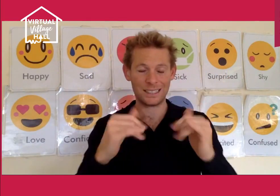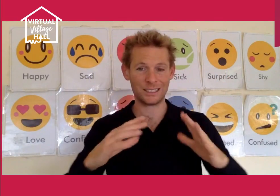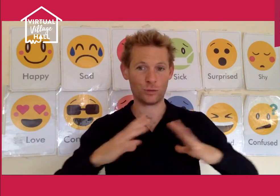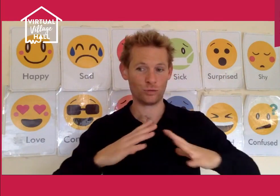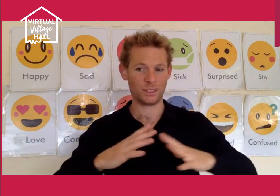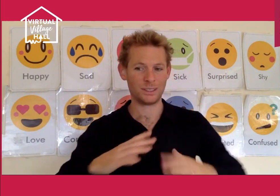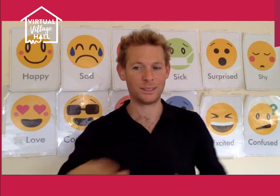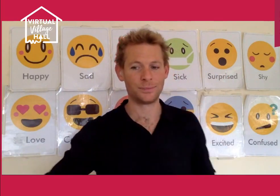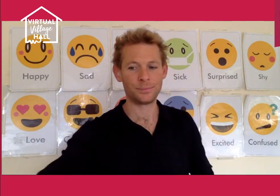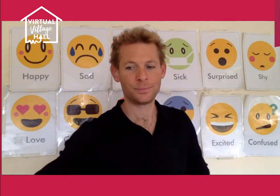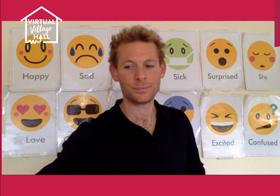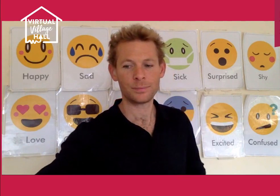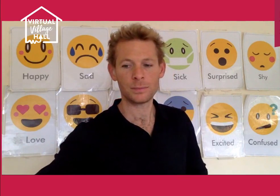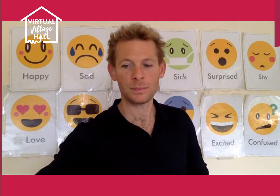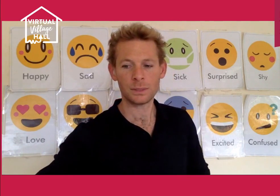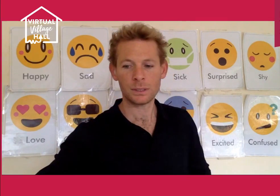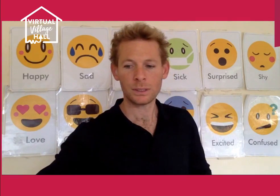Okay, so now let's test you.